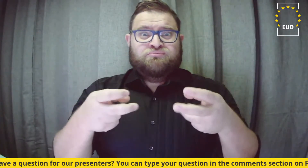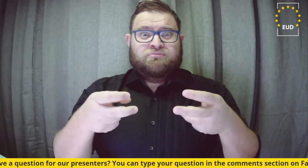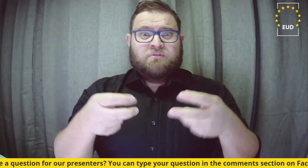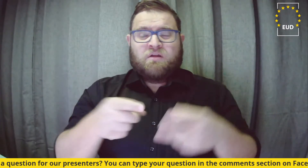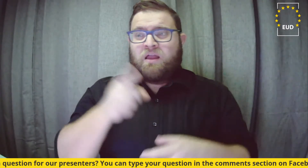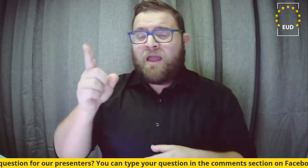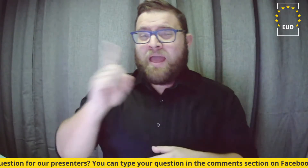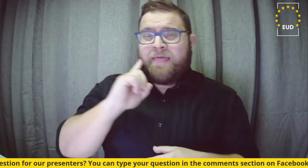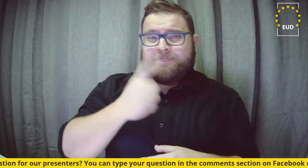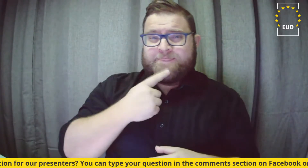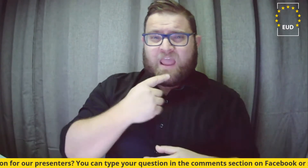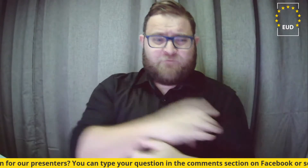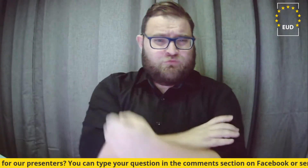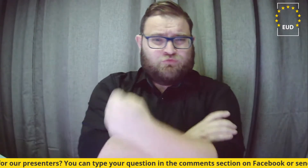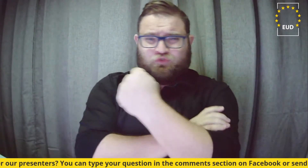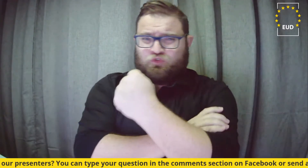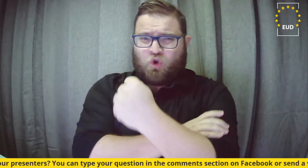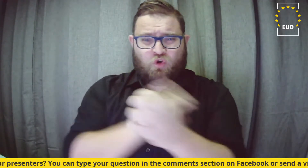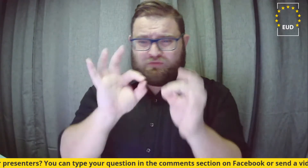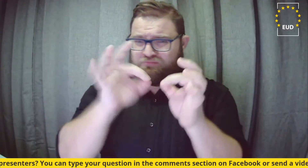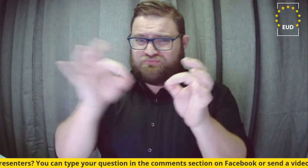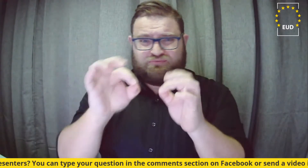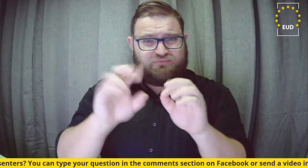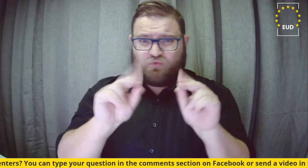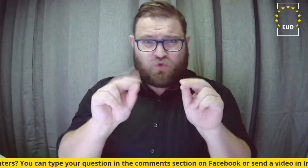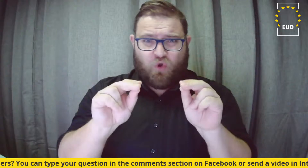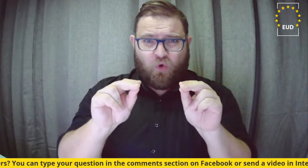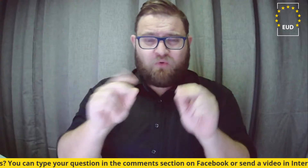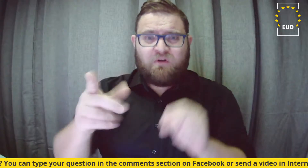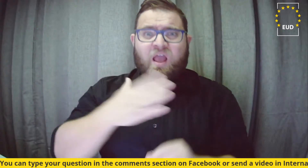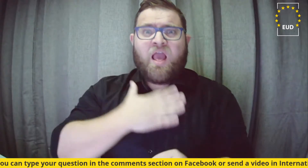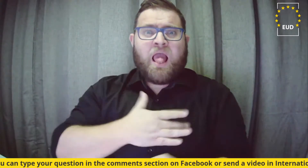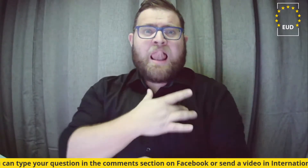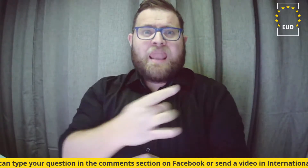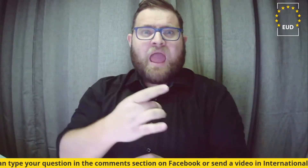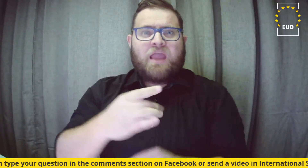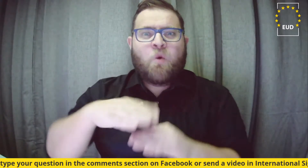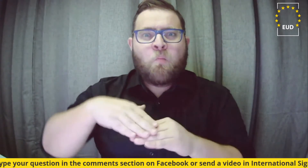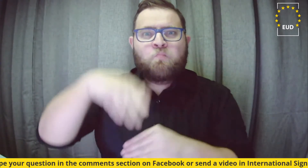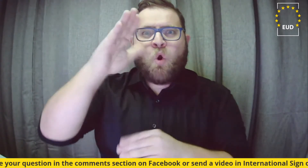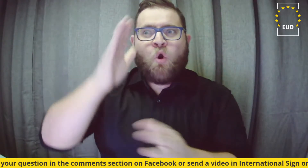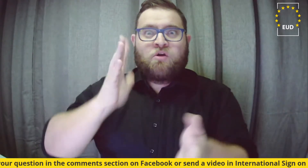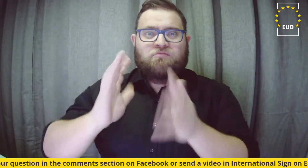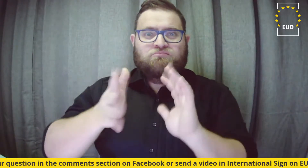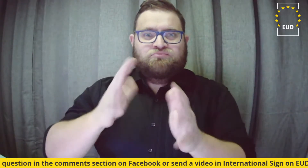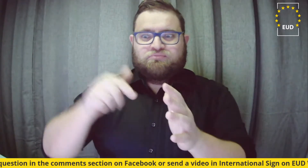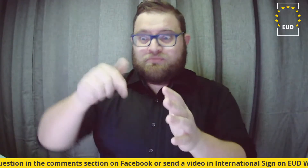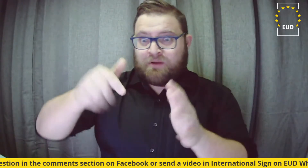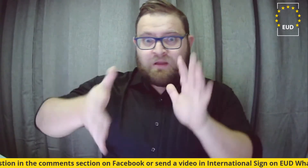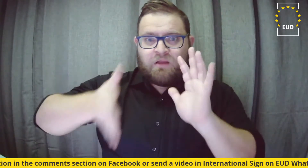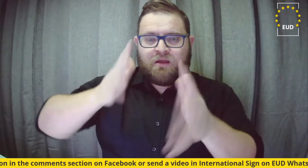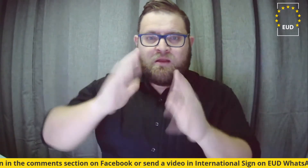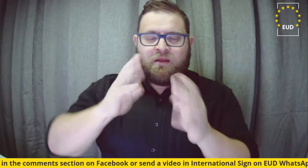who have a good mastery of the written language, they like to see more